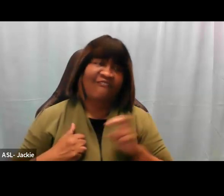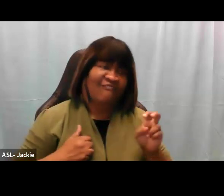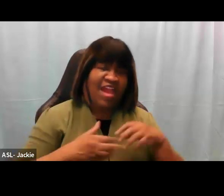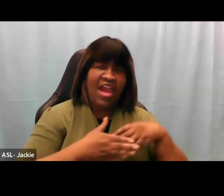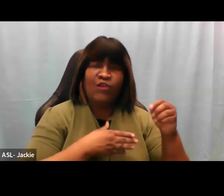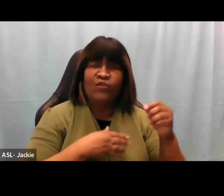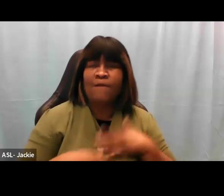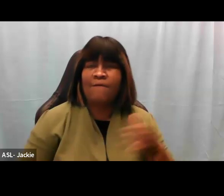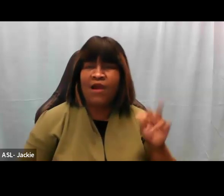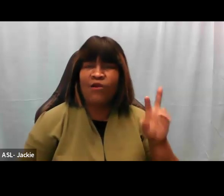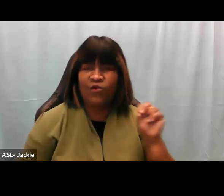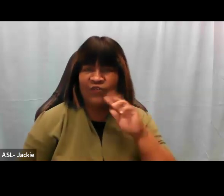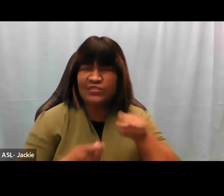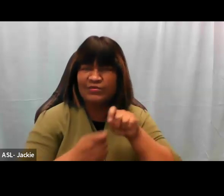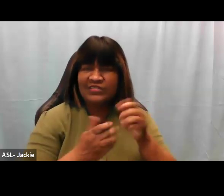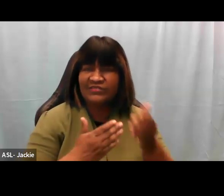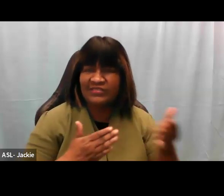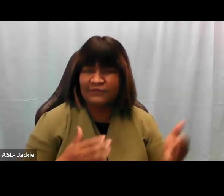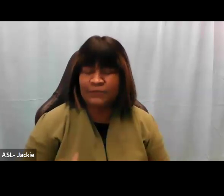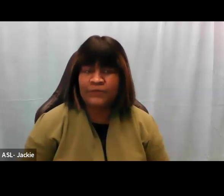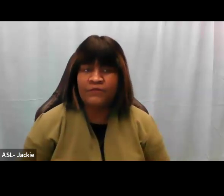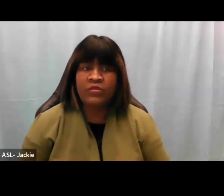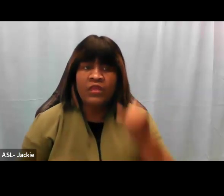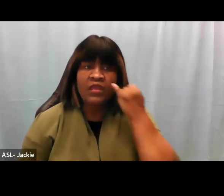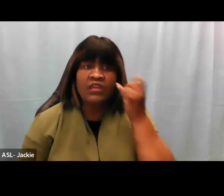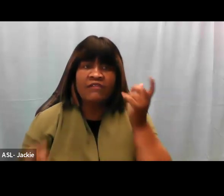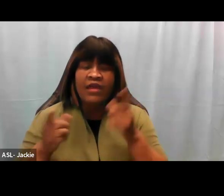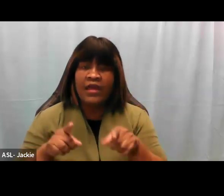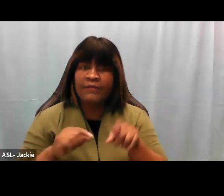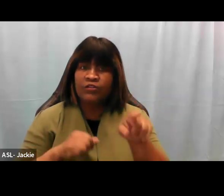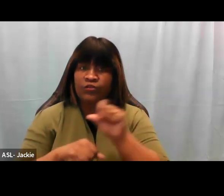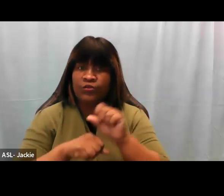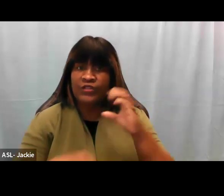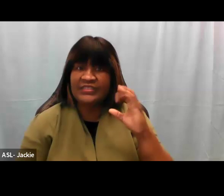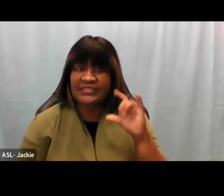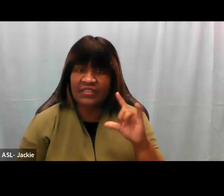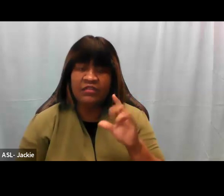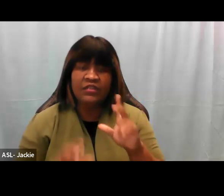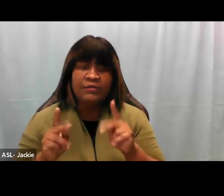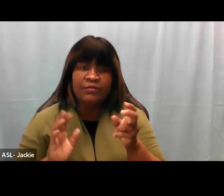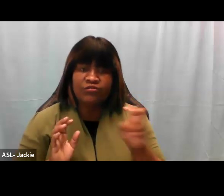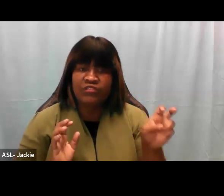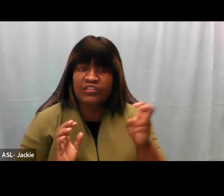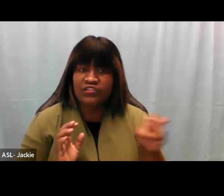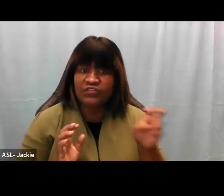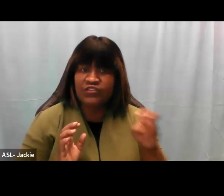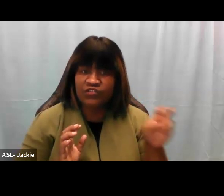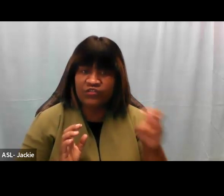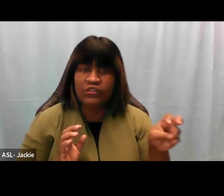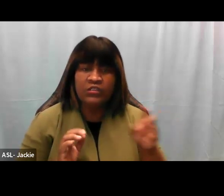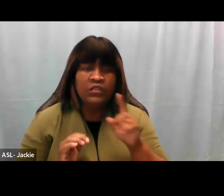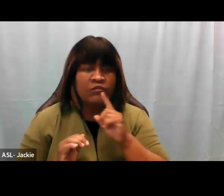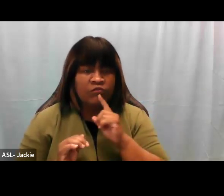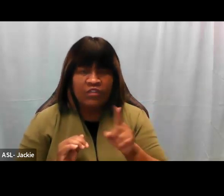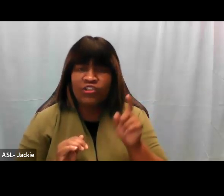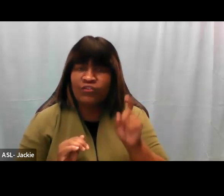certain circumstances. The other thing, if you do work at a SIL or you do help people transition out of institutions, is you really have to